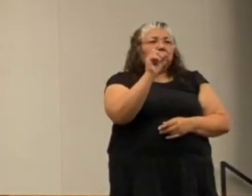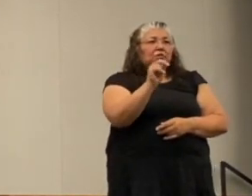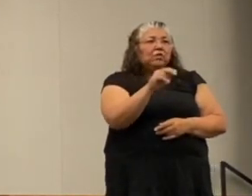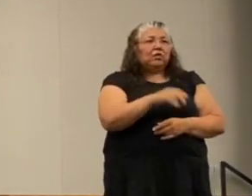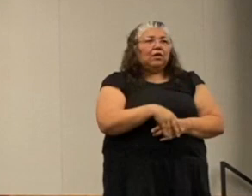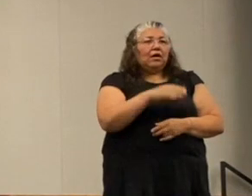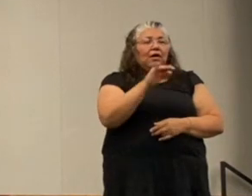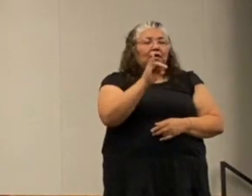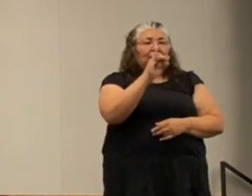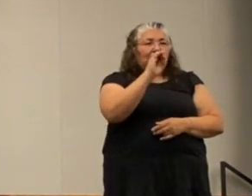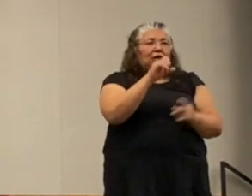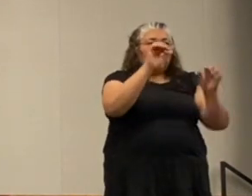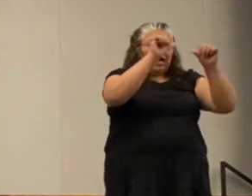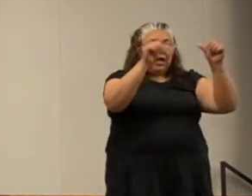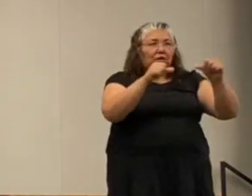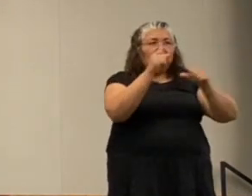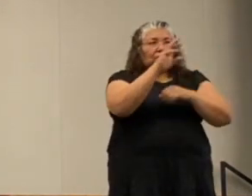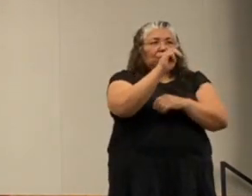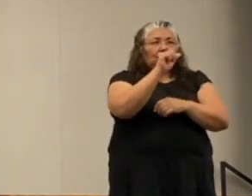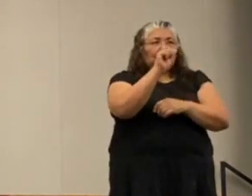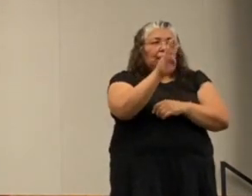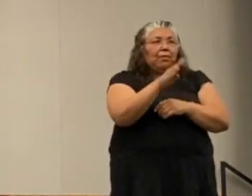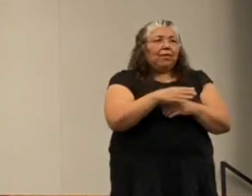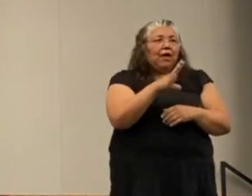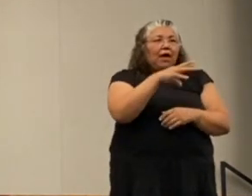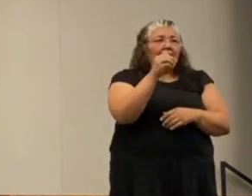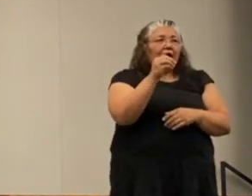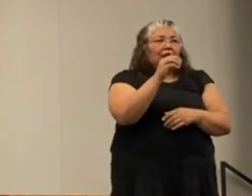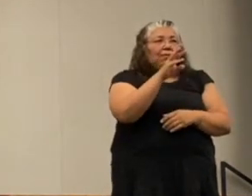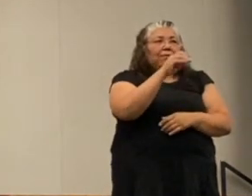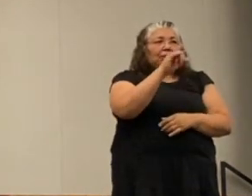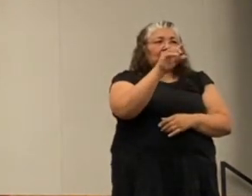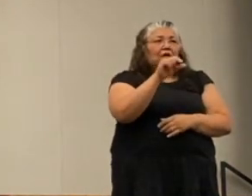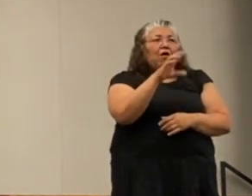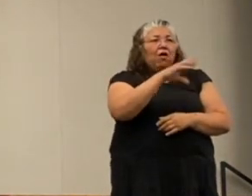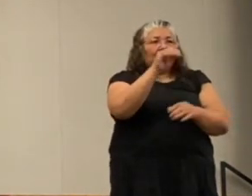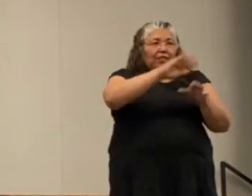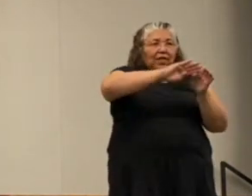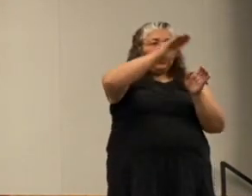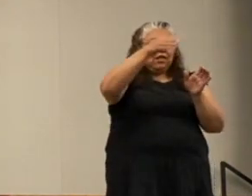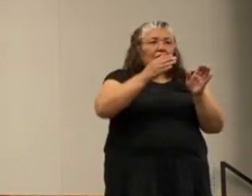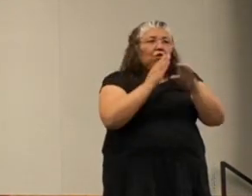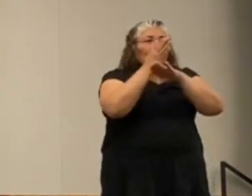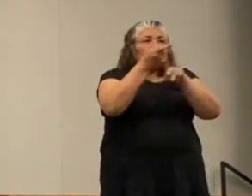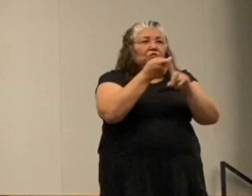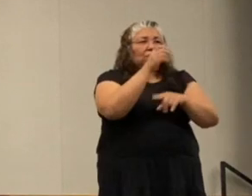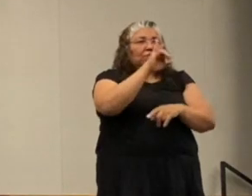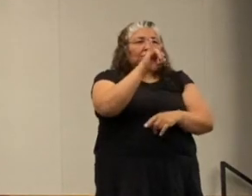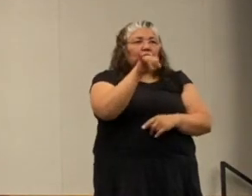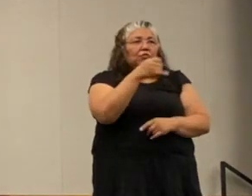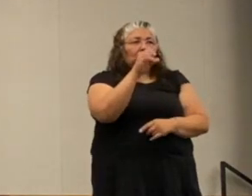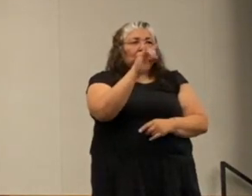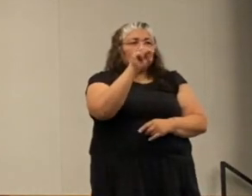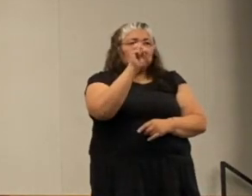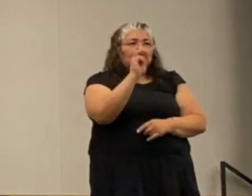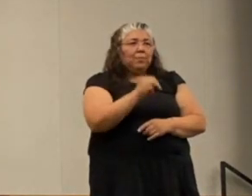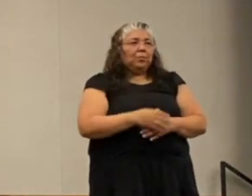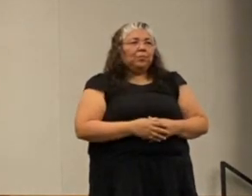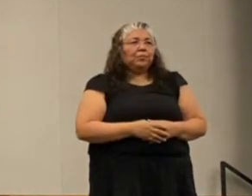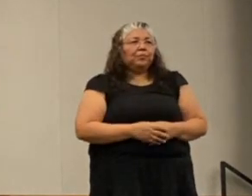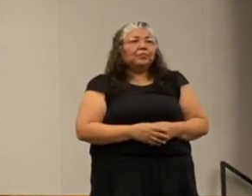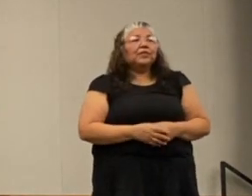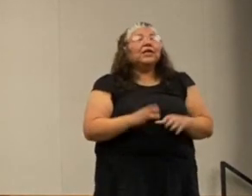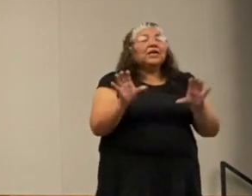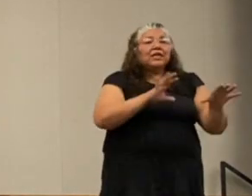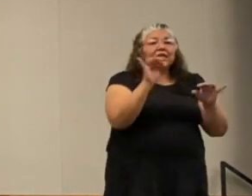Moab, and for Milcom, the Anhor idol of the Ammonites, on the hill across from Jerusalem. He